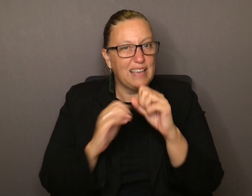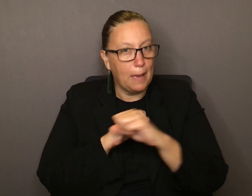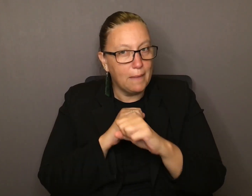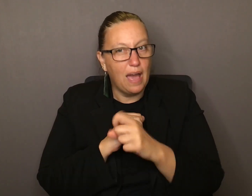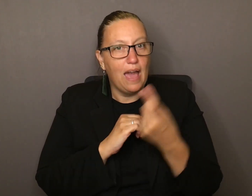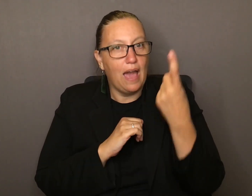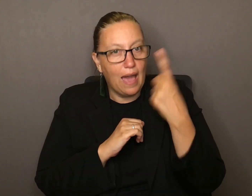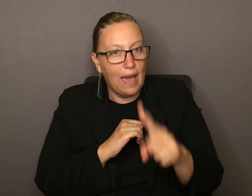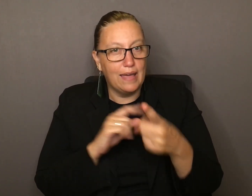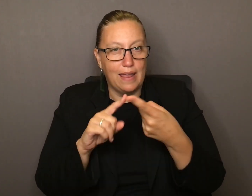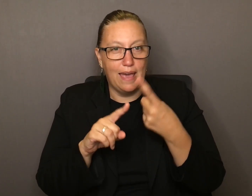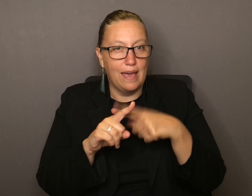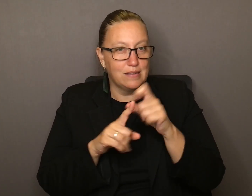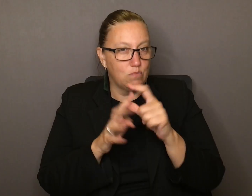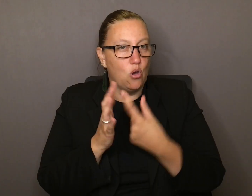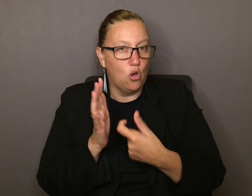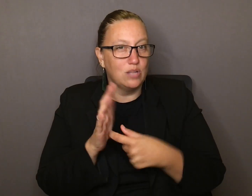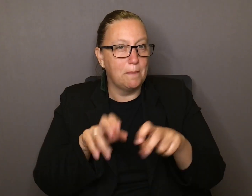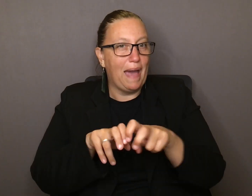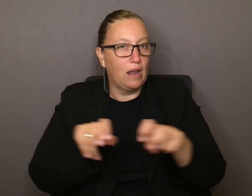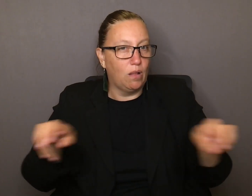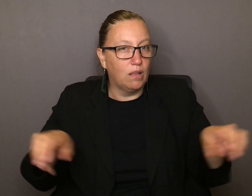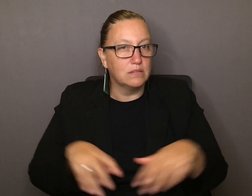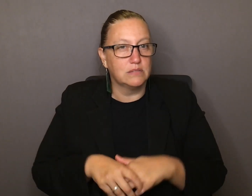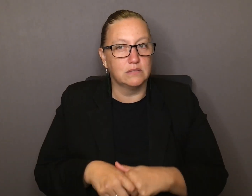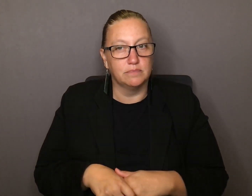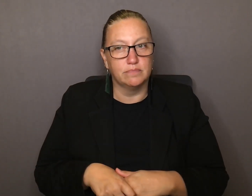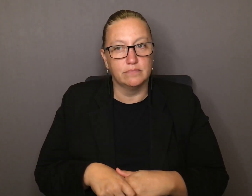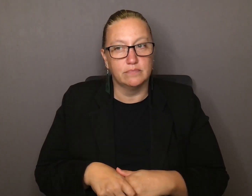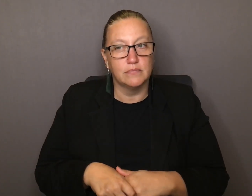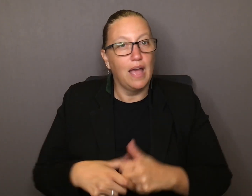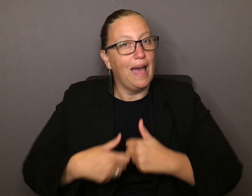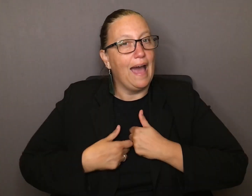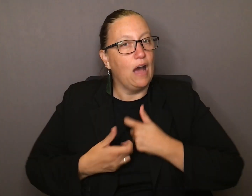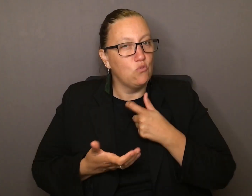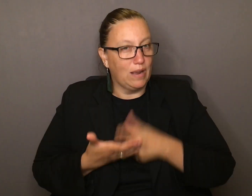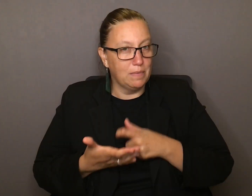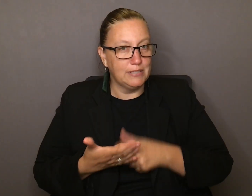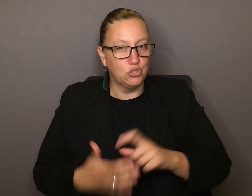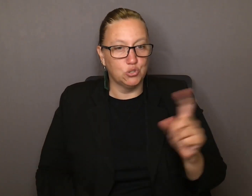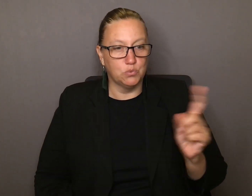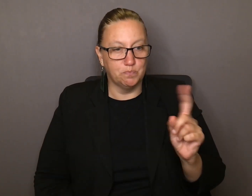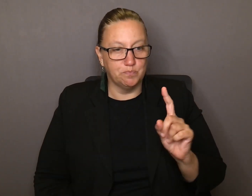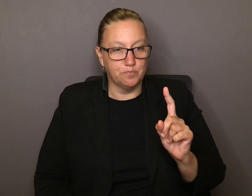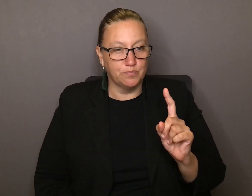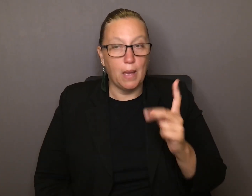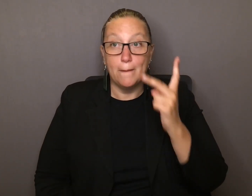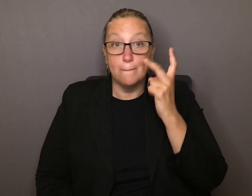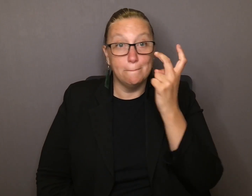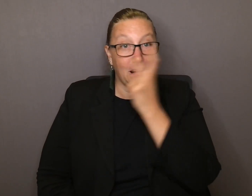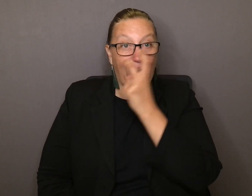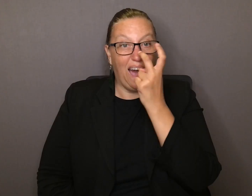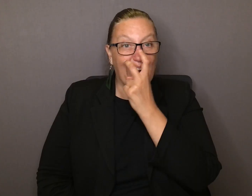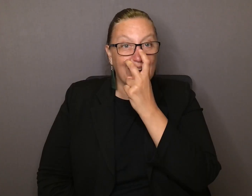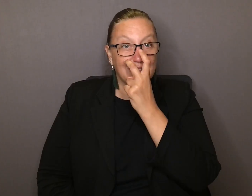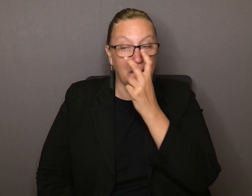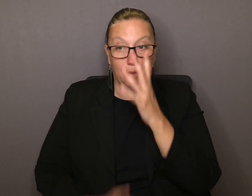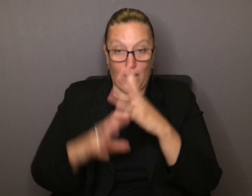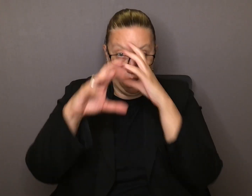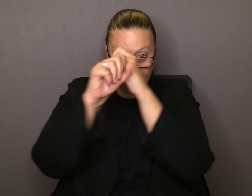So in terms of recommendations for us, I would say to you that blindness is a spectrum. So it is a very different lived experience